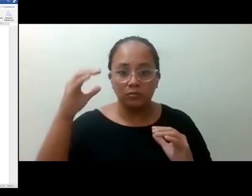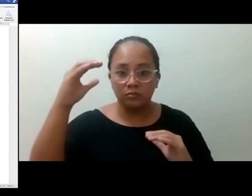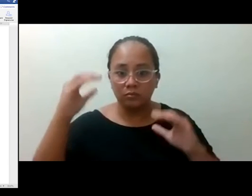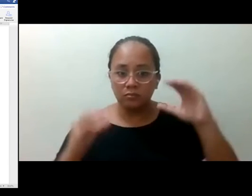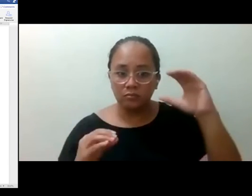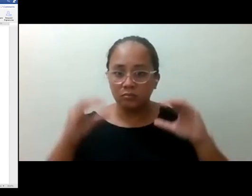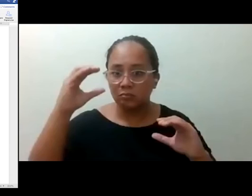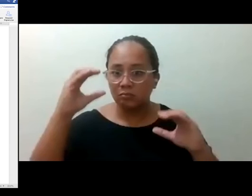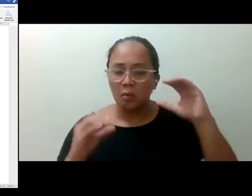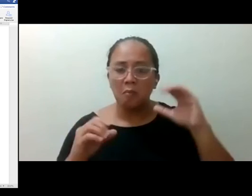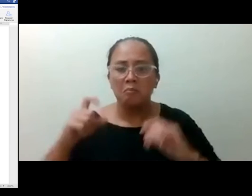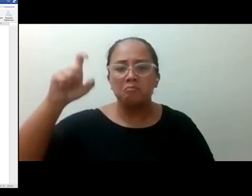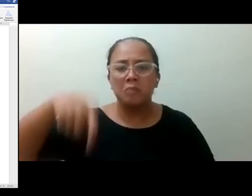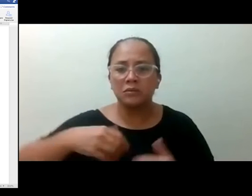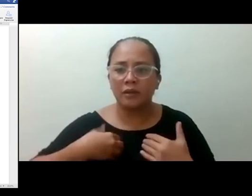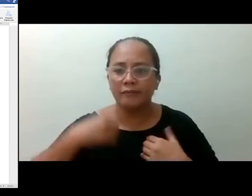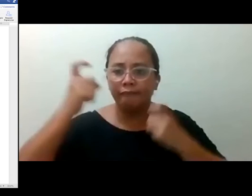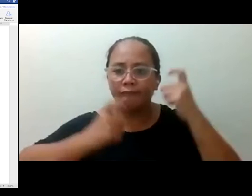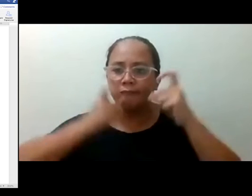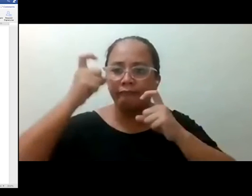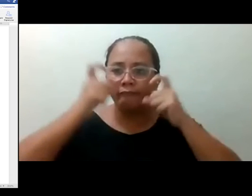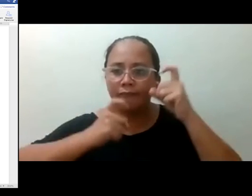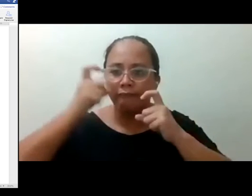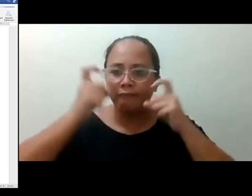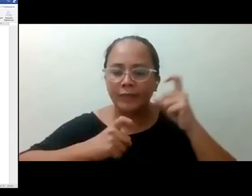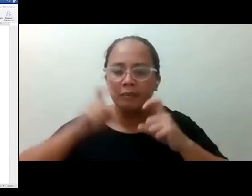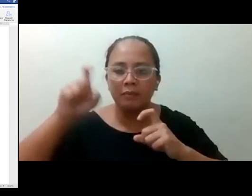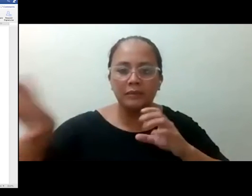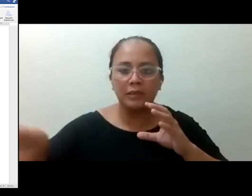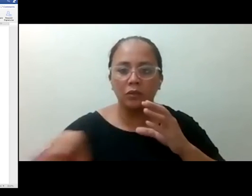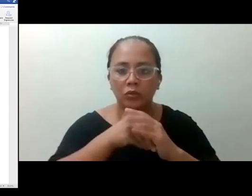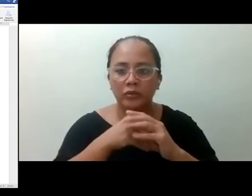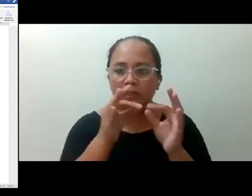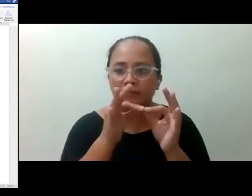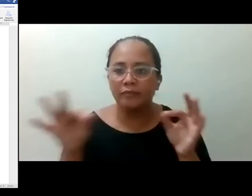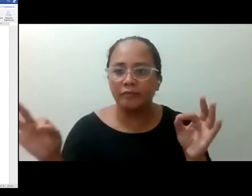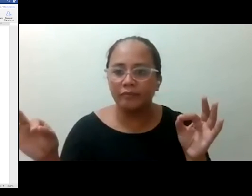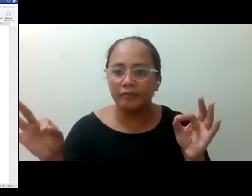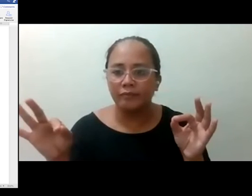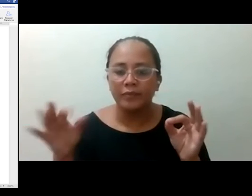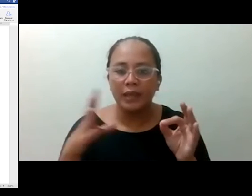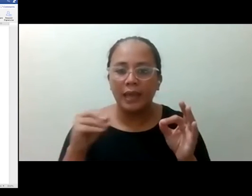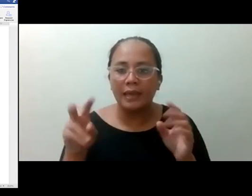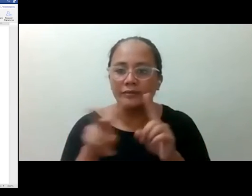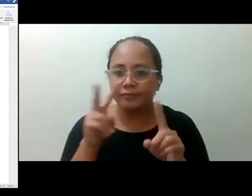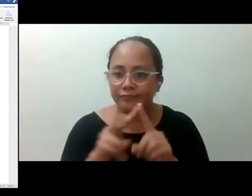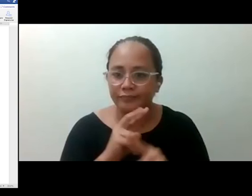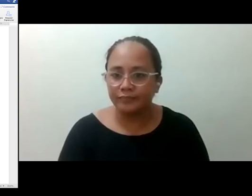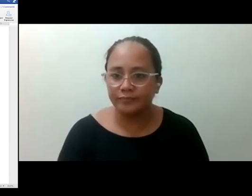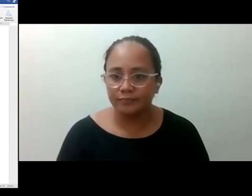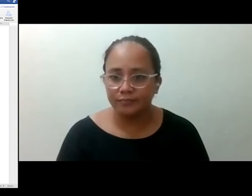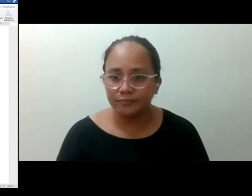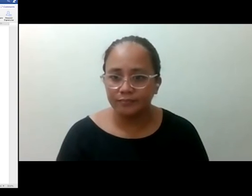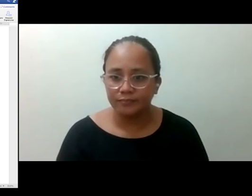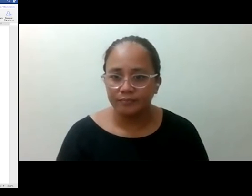always has facial expression, you should include it in the vocabulary and in the sentences.